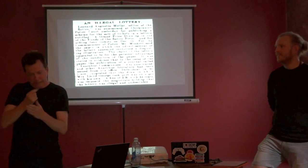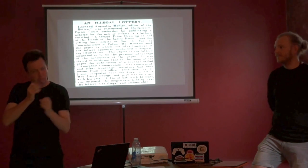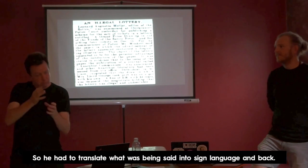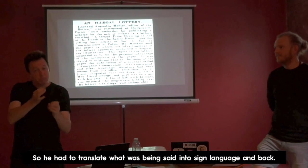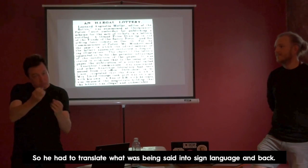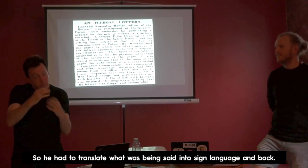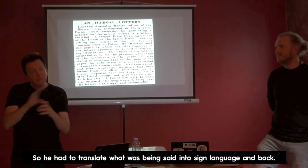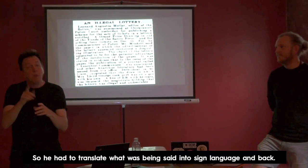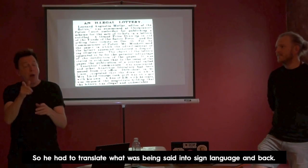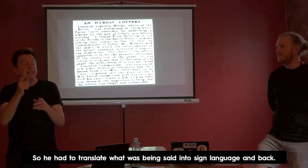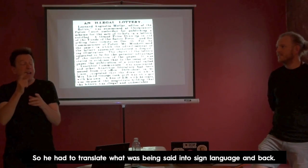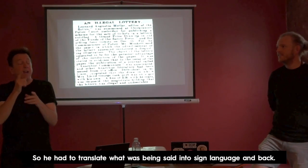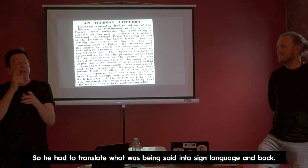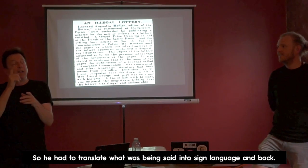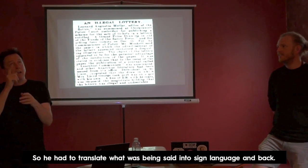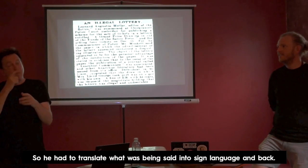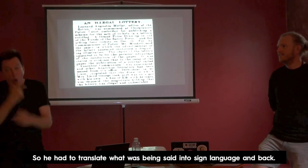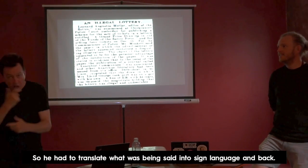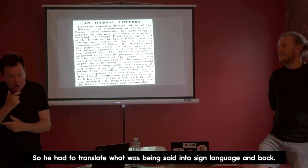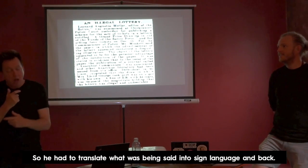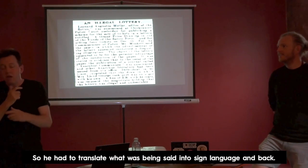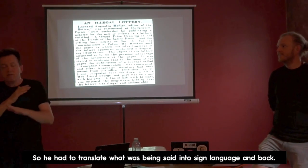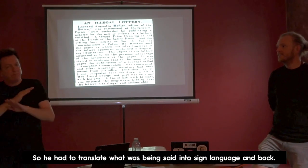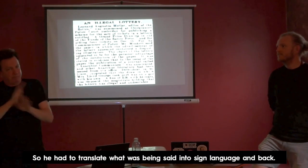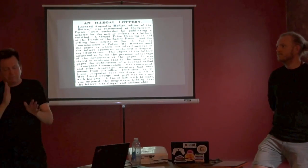So he had to translate what was being said into sign language and back.